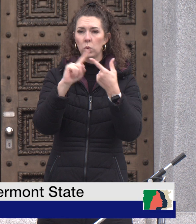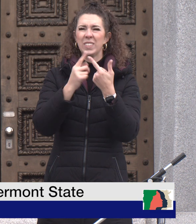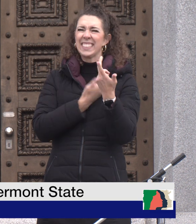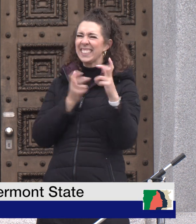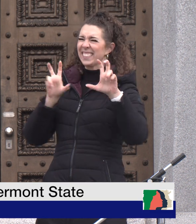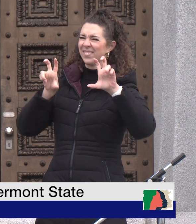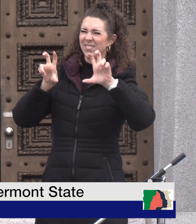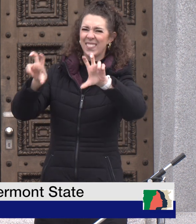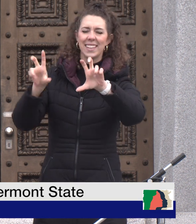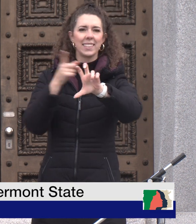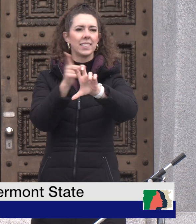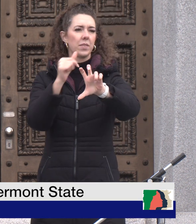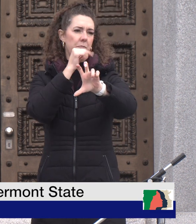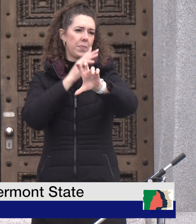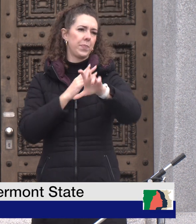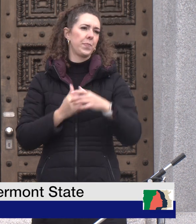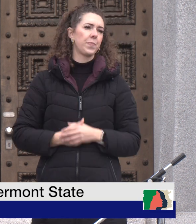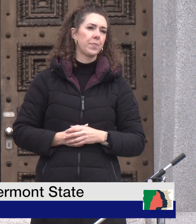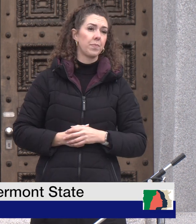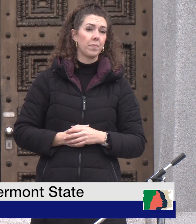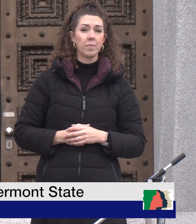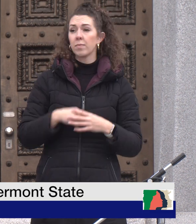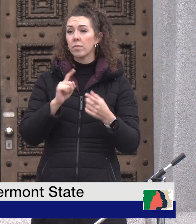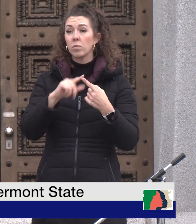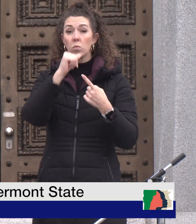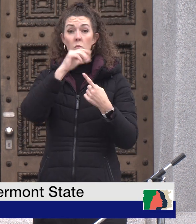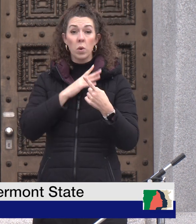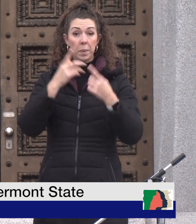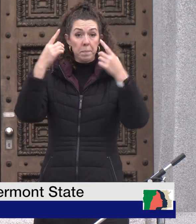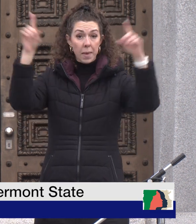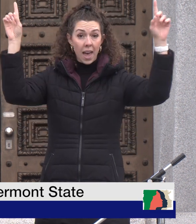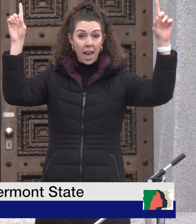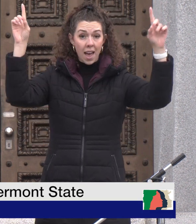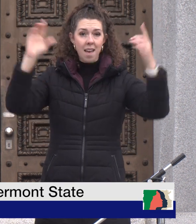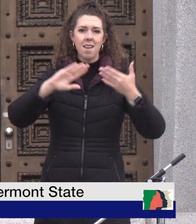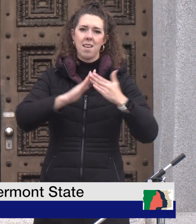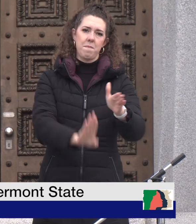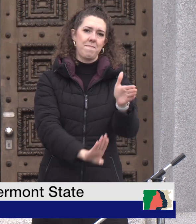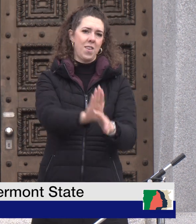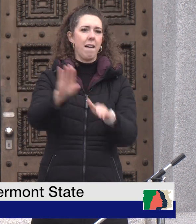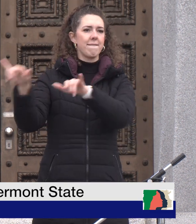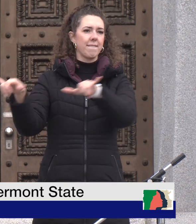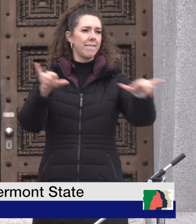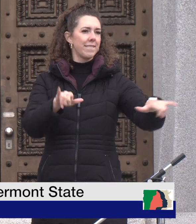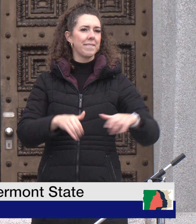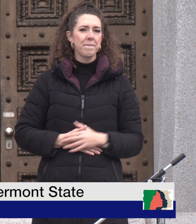women. When women succeed, our communities thrive.